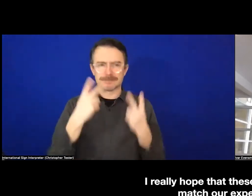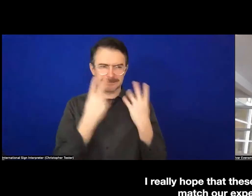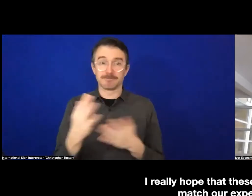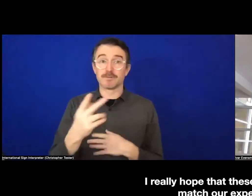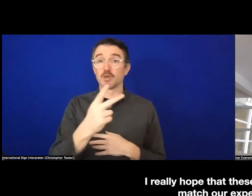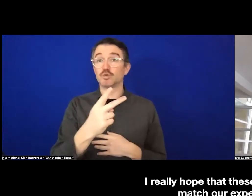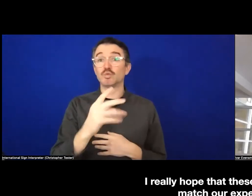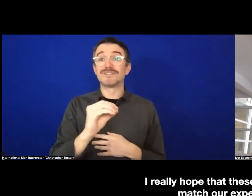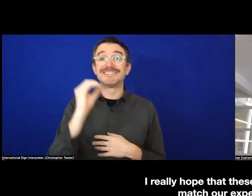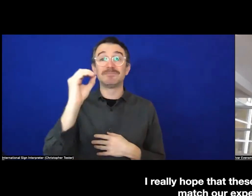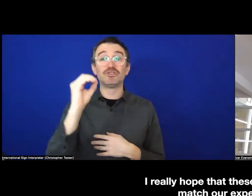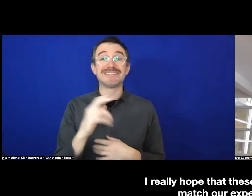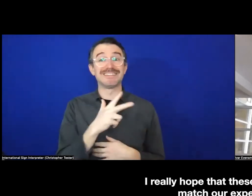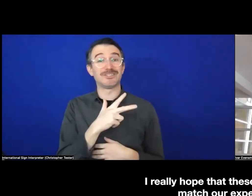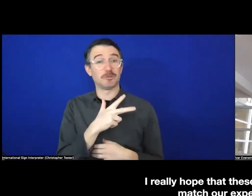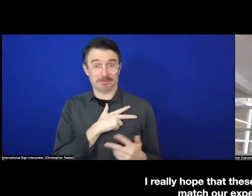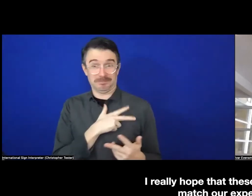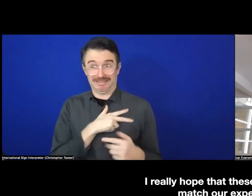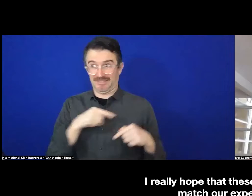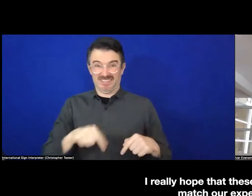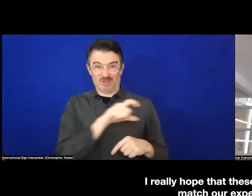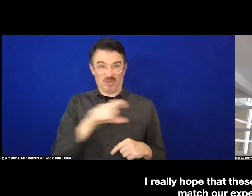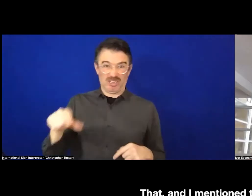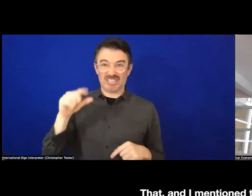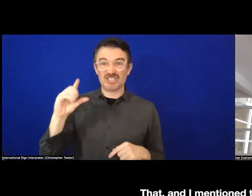engagement. I really hope that these commitments